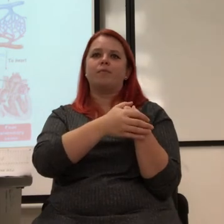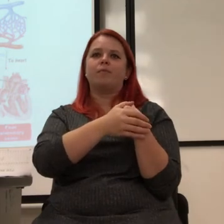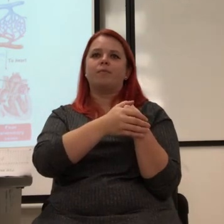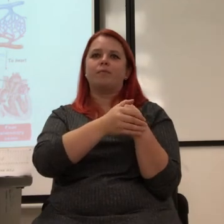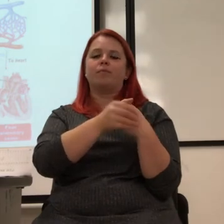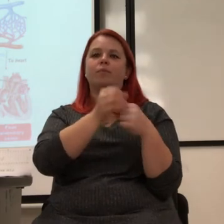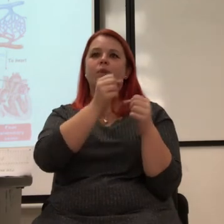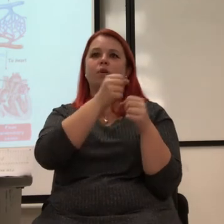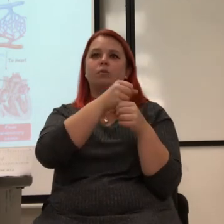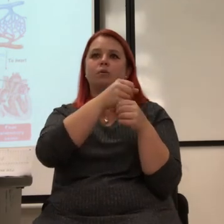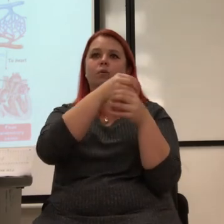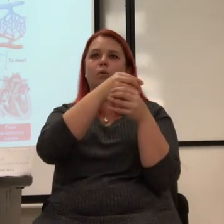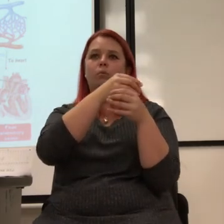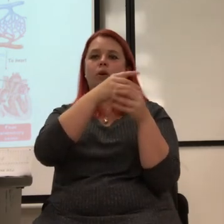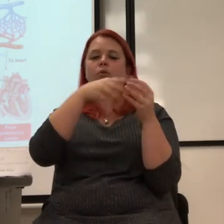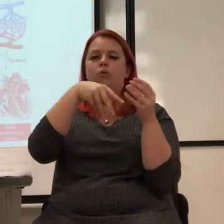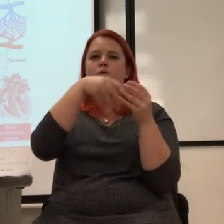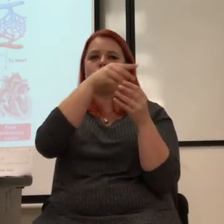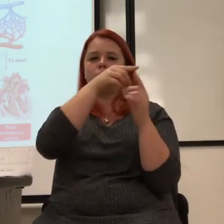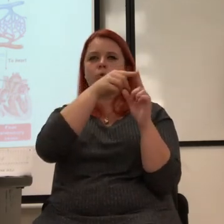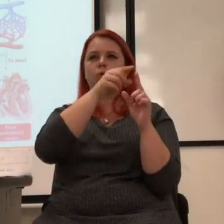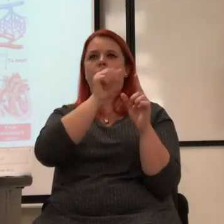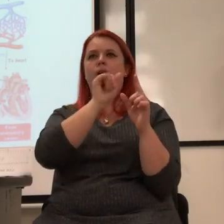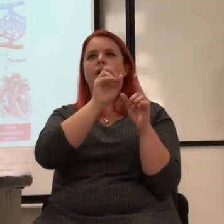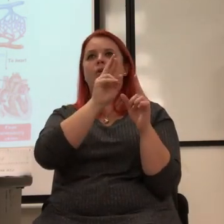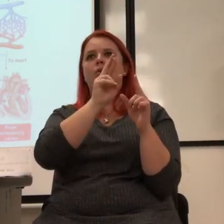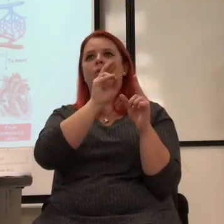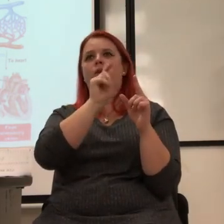Into the aorta.